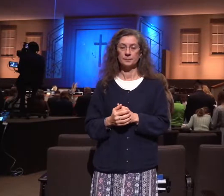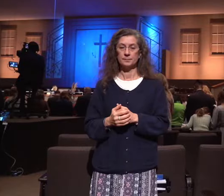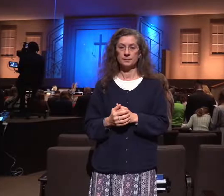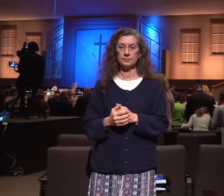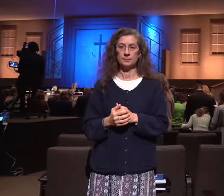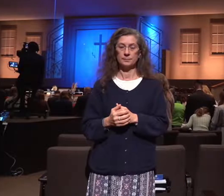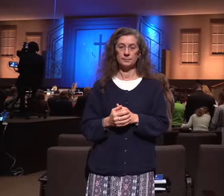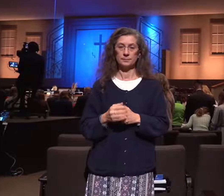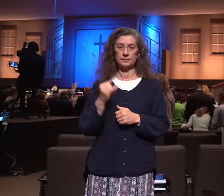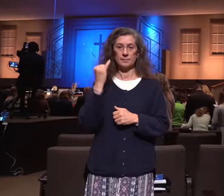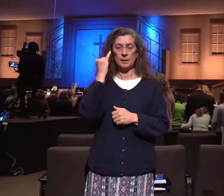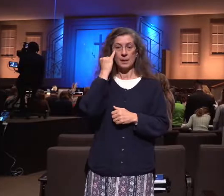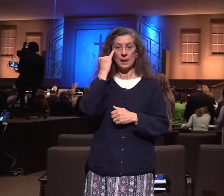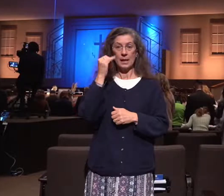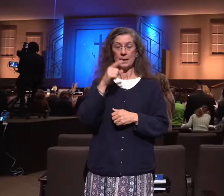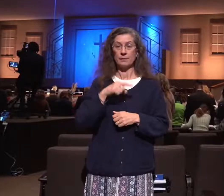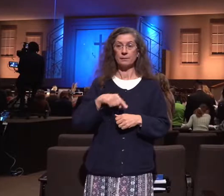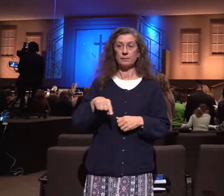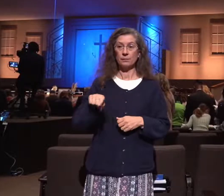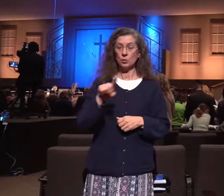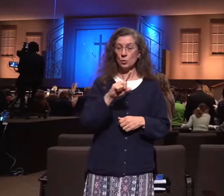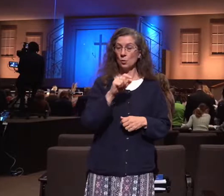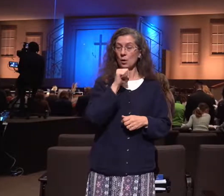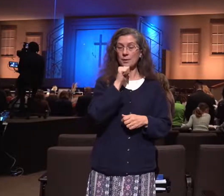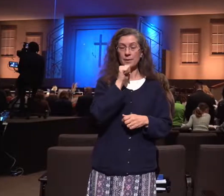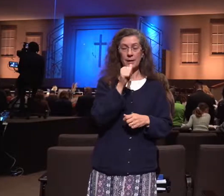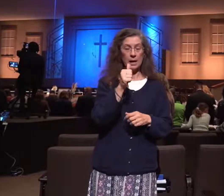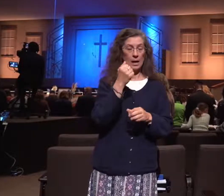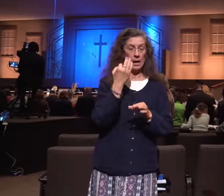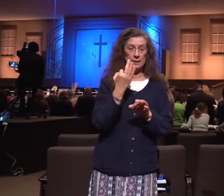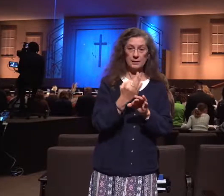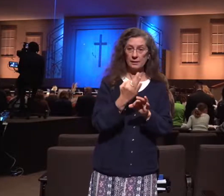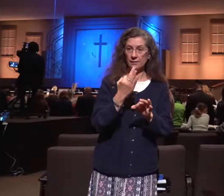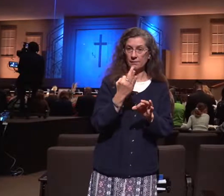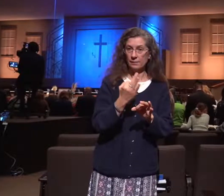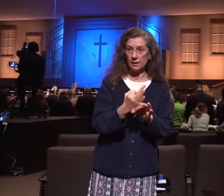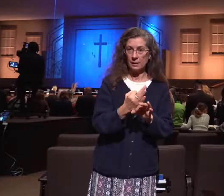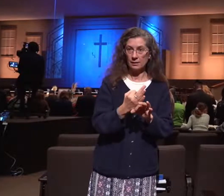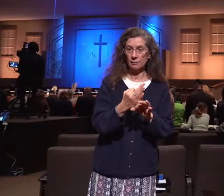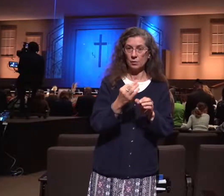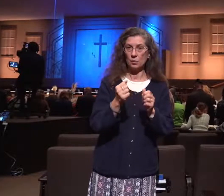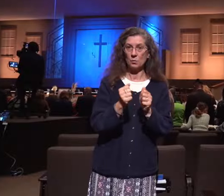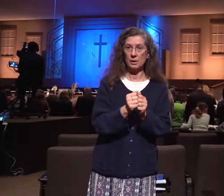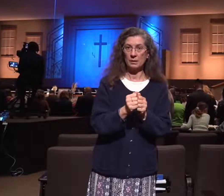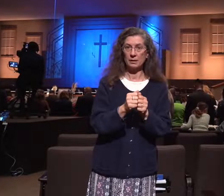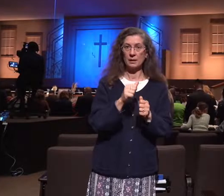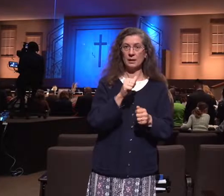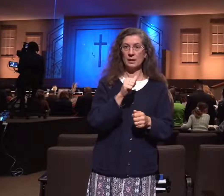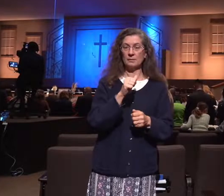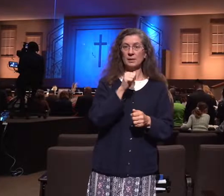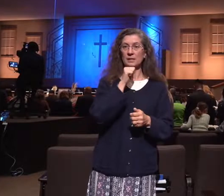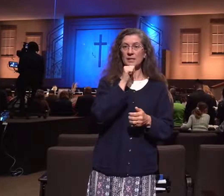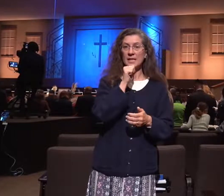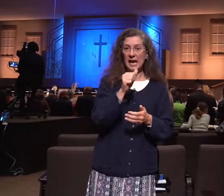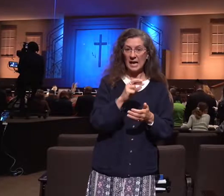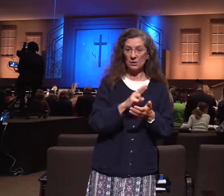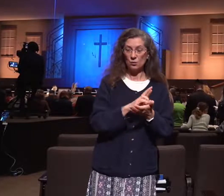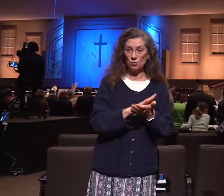If therefore you have not been faithful with the unrighteous mammon, by the way, that's